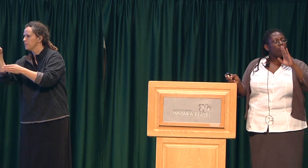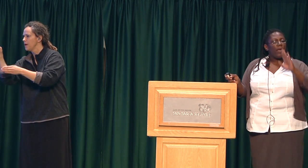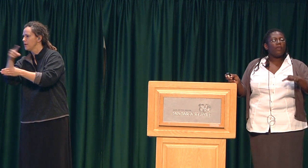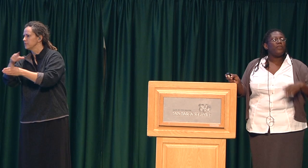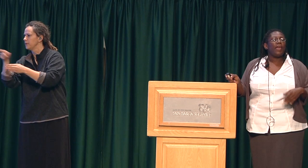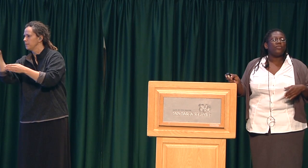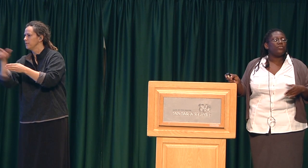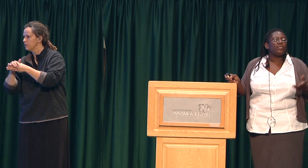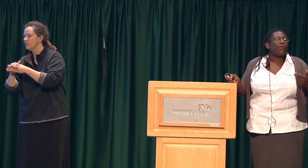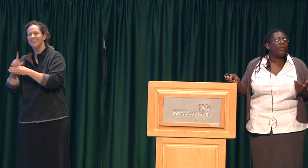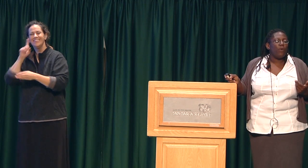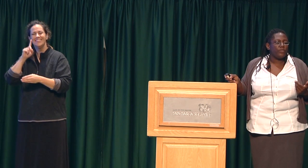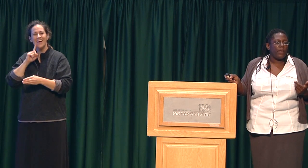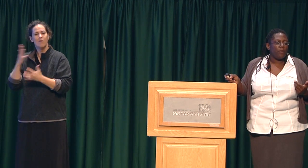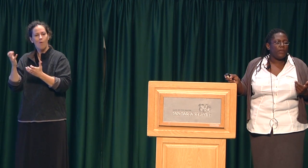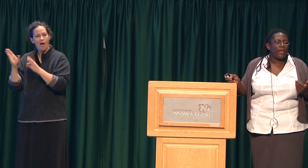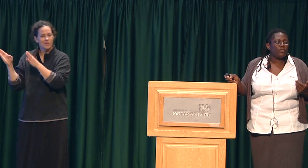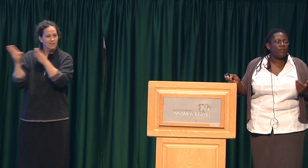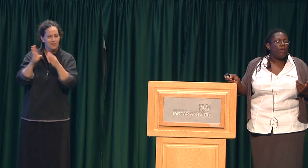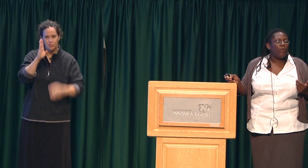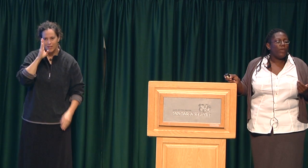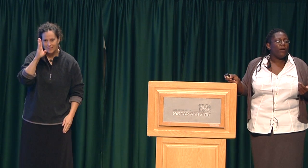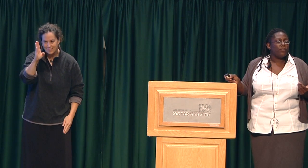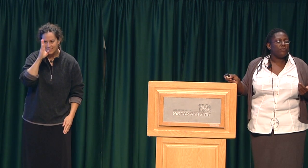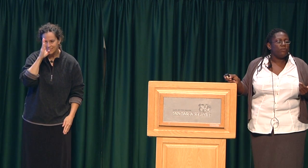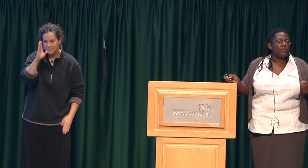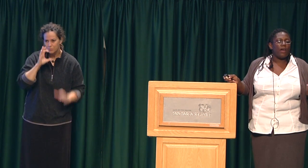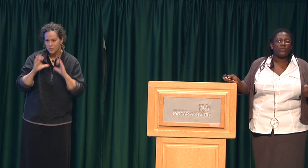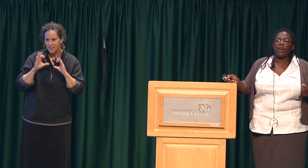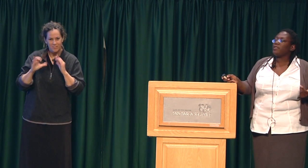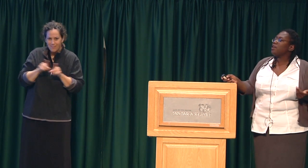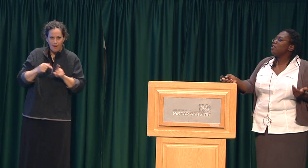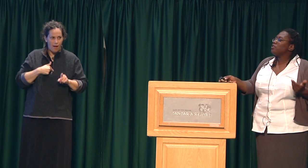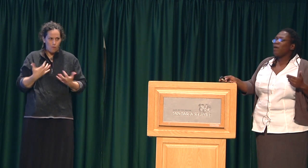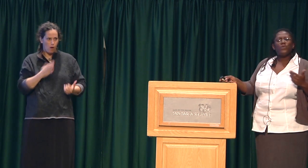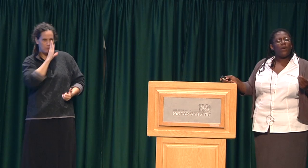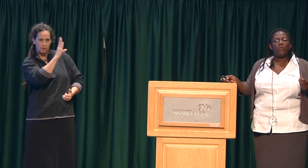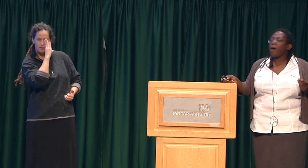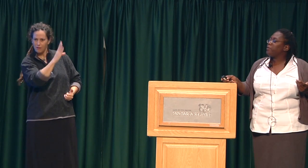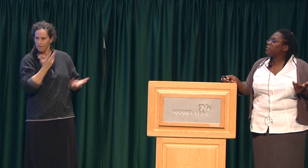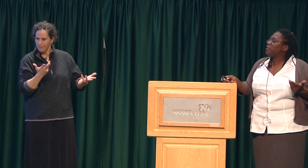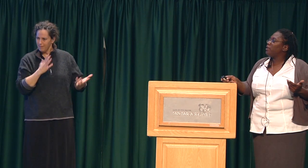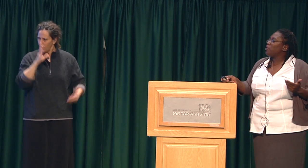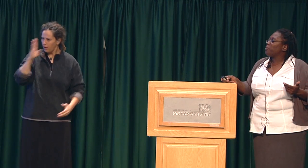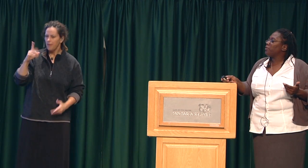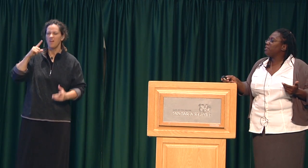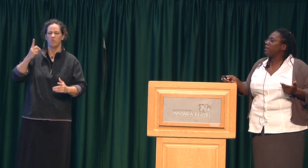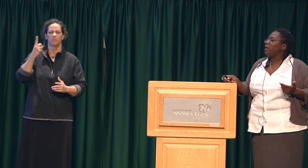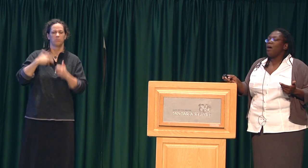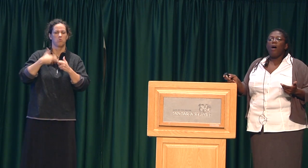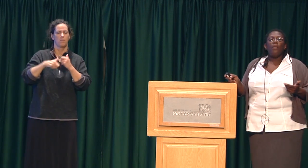patient wants direct communication, just like we want direct communication when we go to the doctor's office. So that was one of the problems with